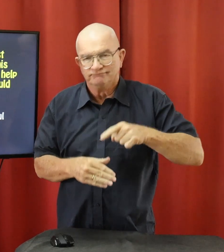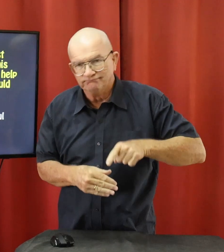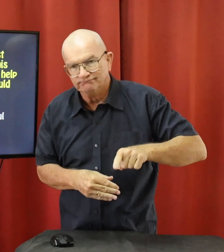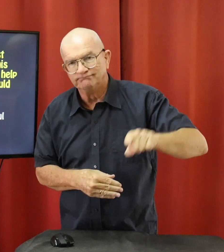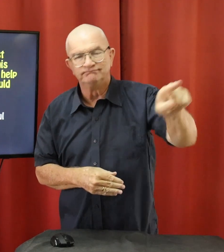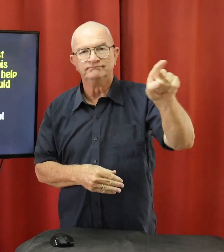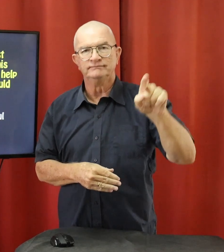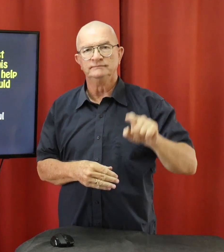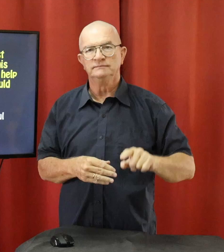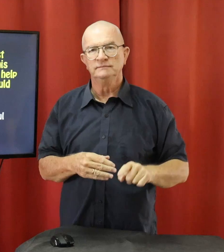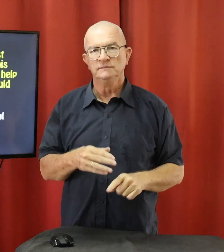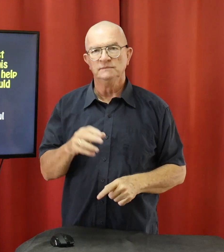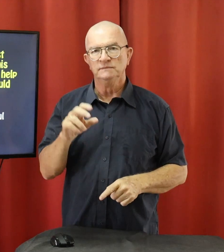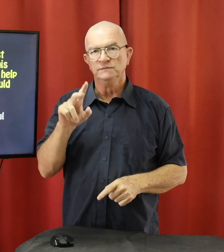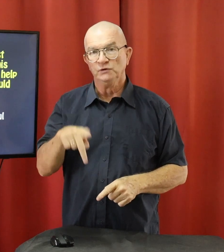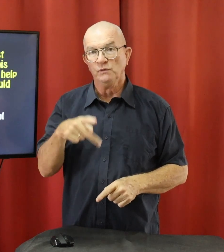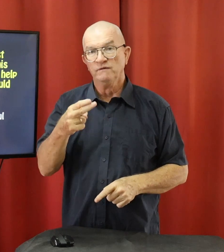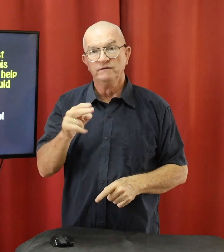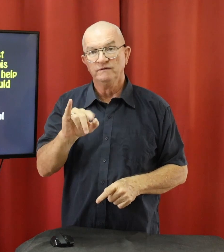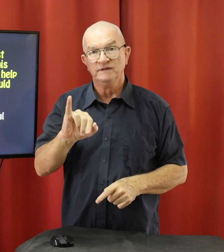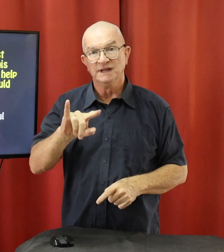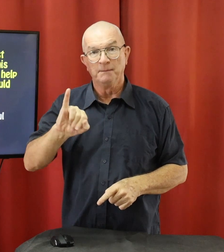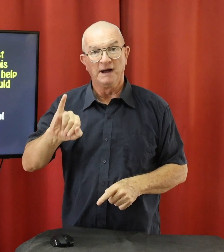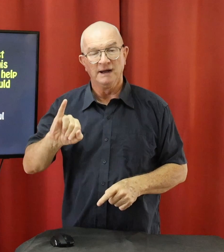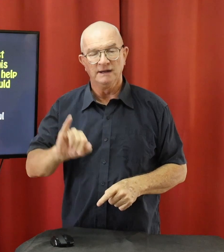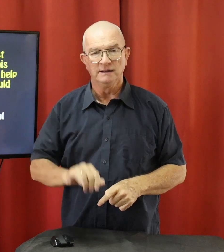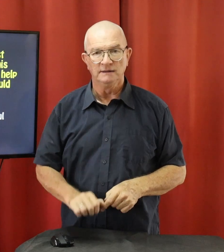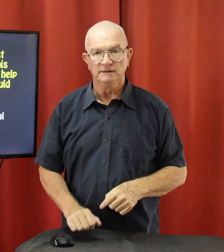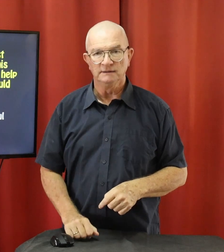so that he could go back to Philippi.